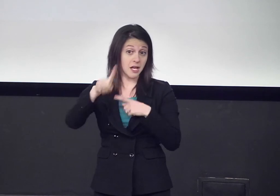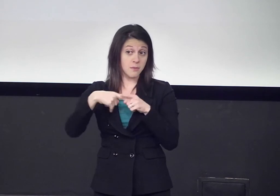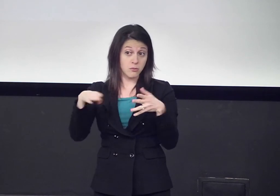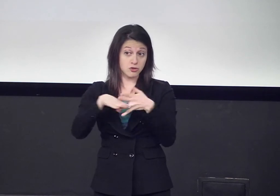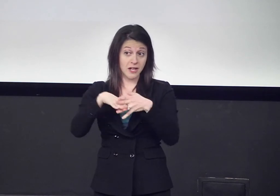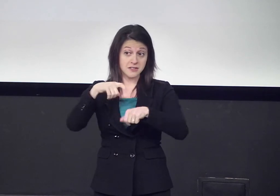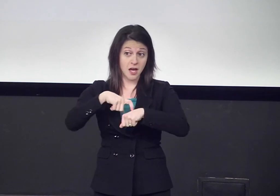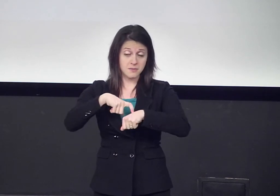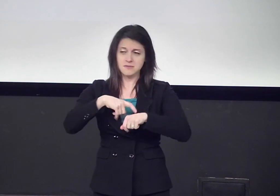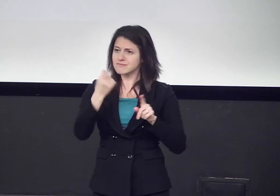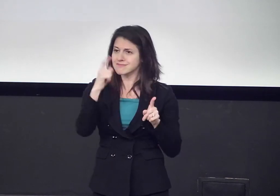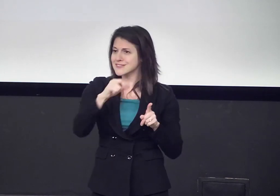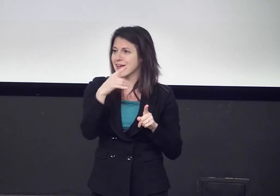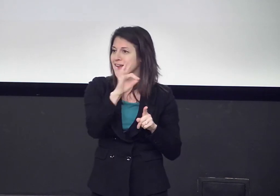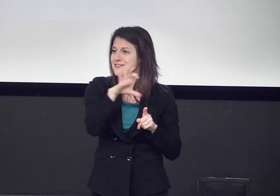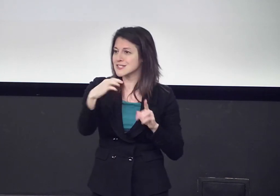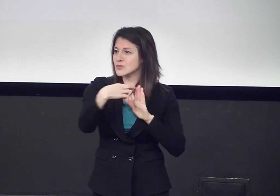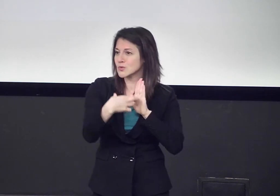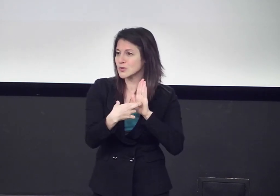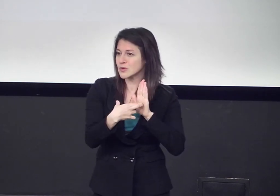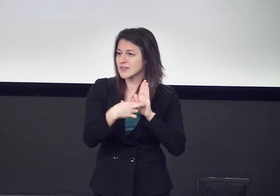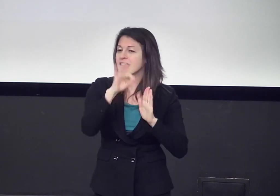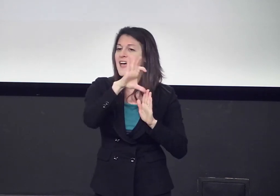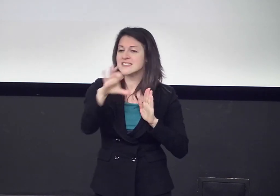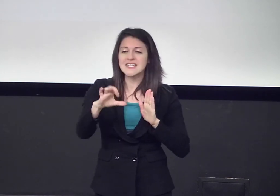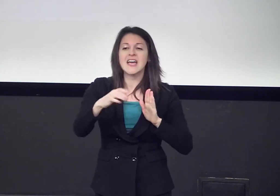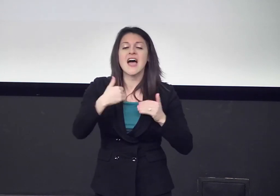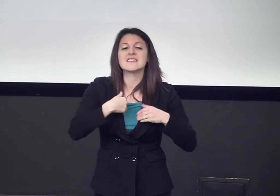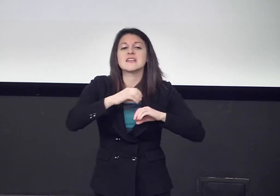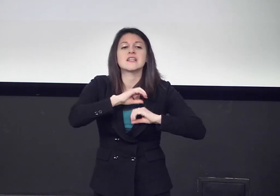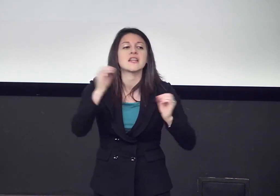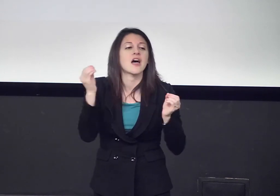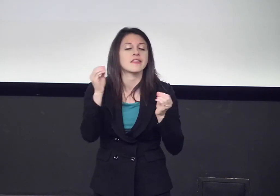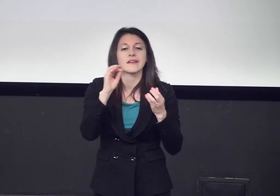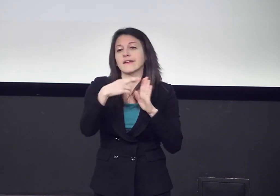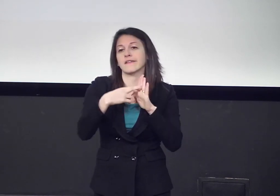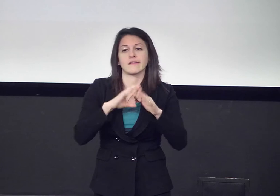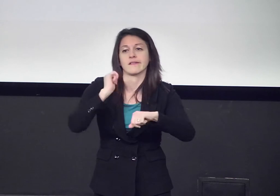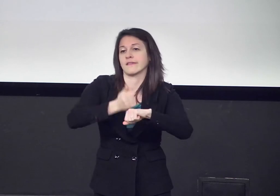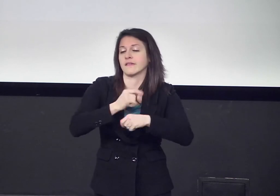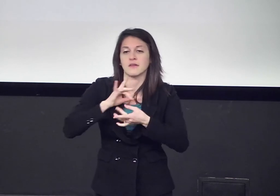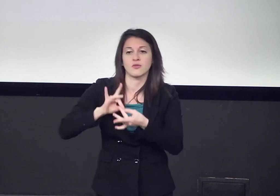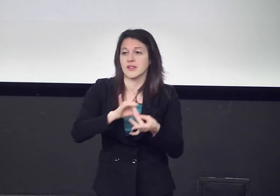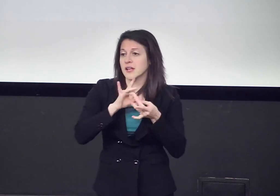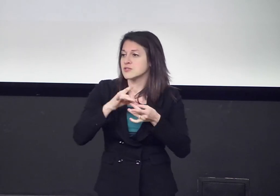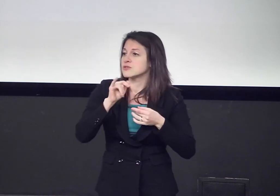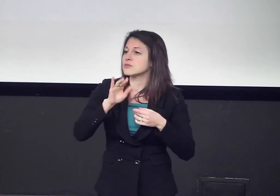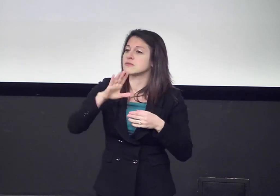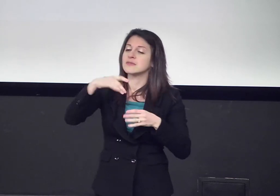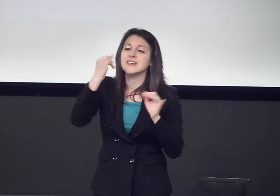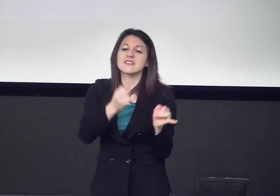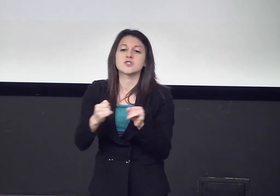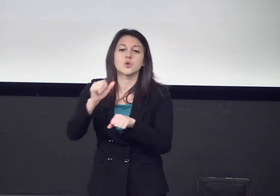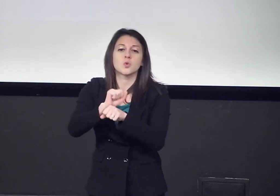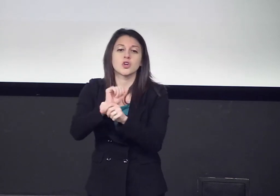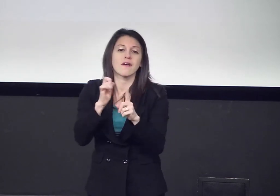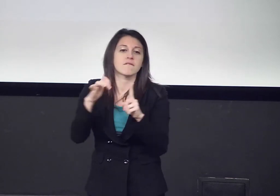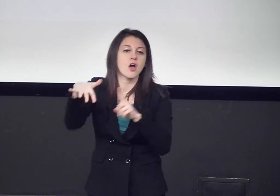by the FCC that the FCC felt that they only were responsible for the communication portion and not